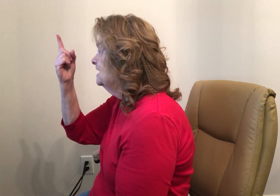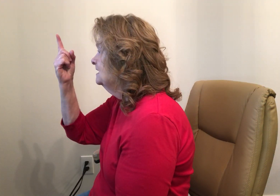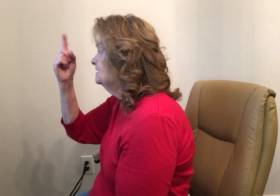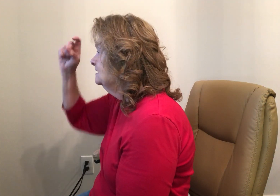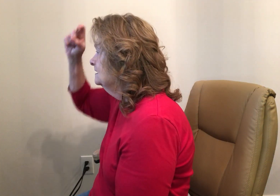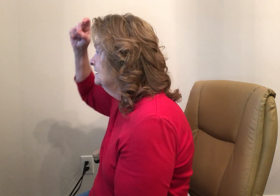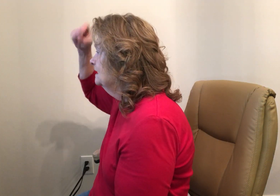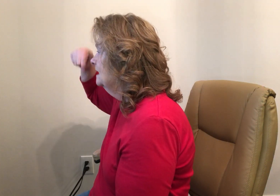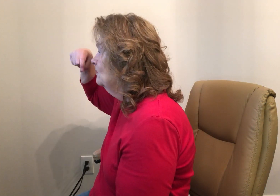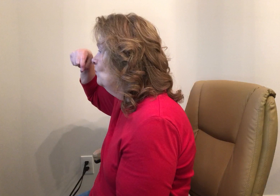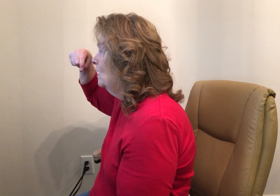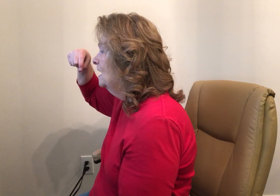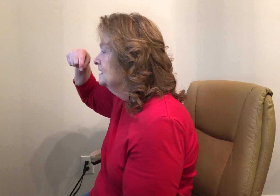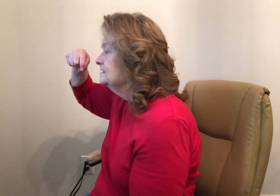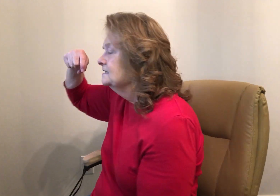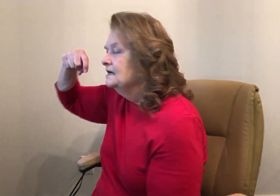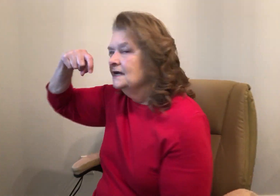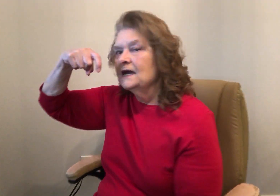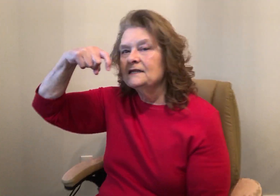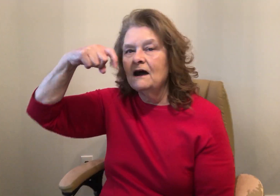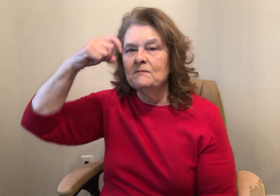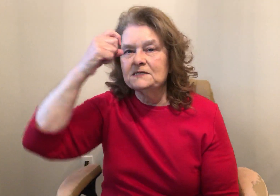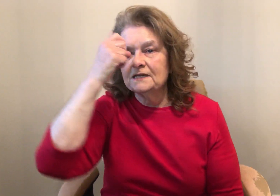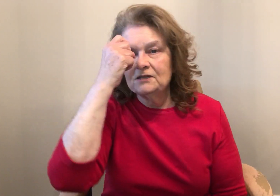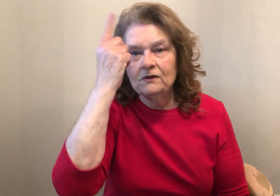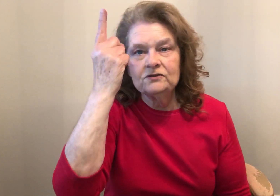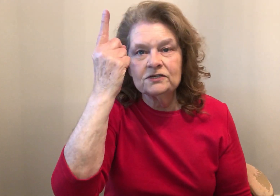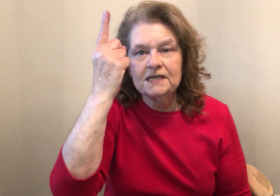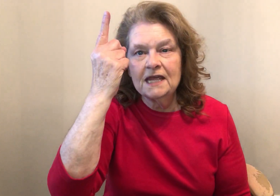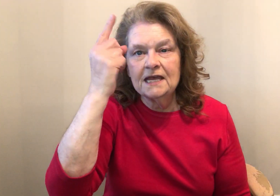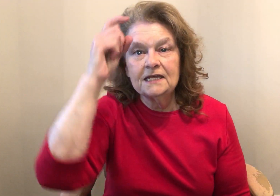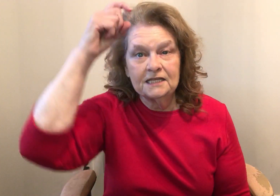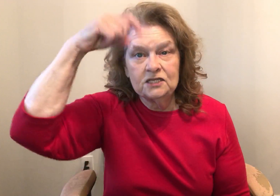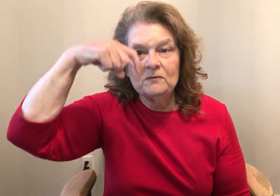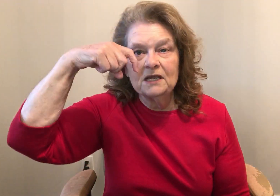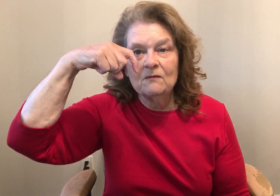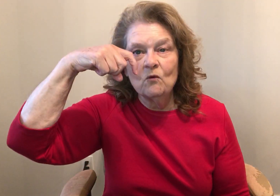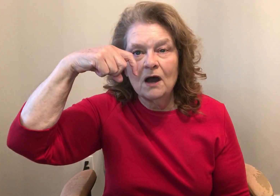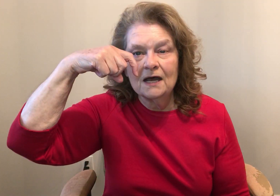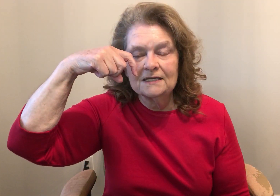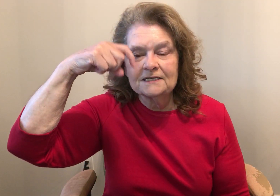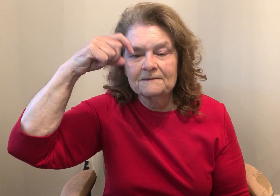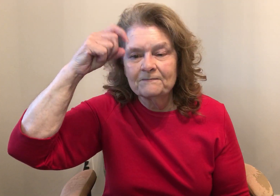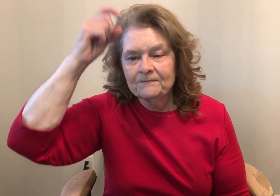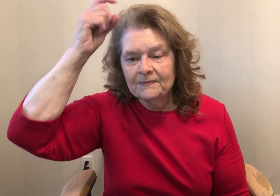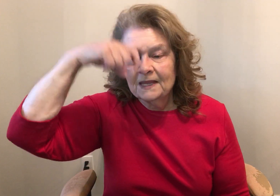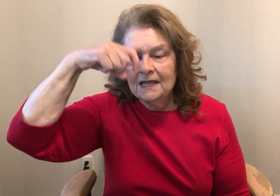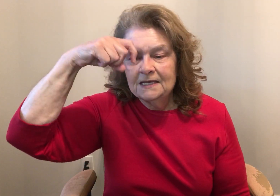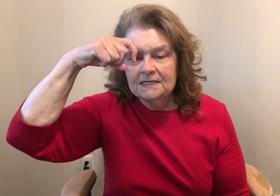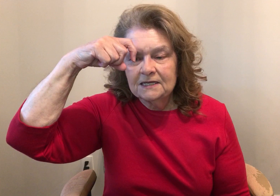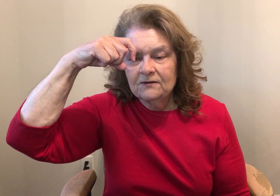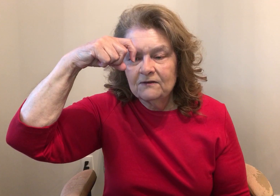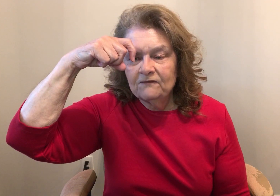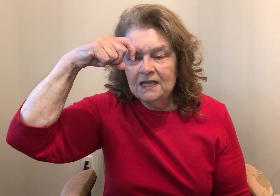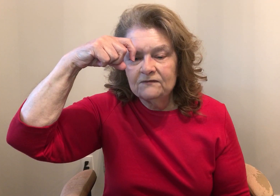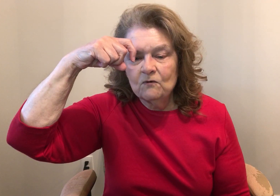Understand and wise. Kind of the opposite. You understand and then you become wise. So the faithful